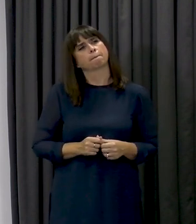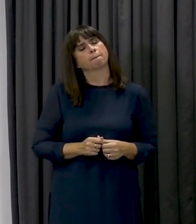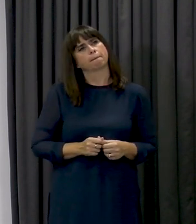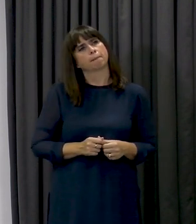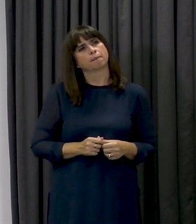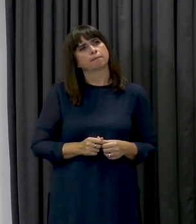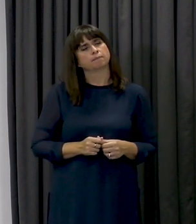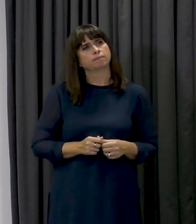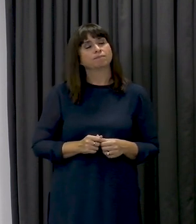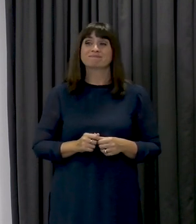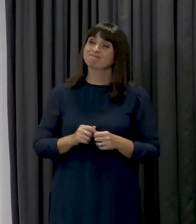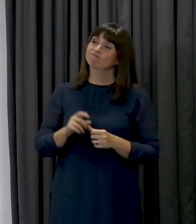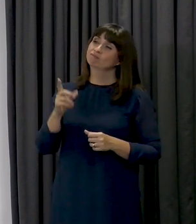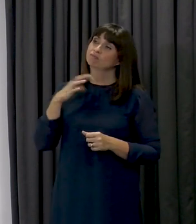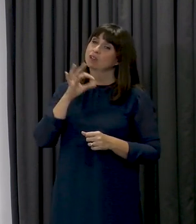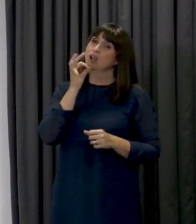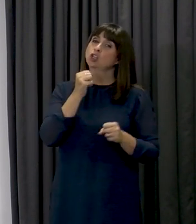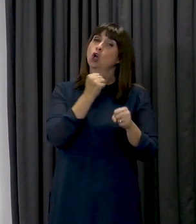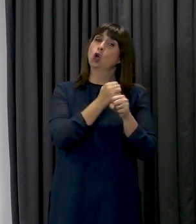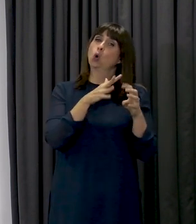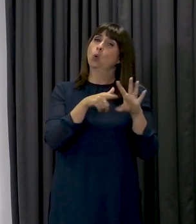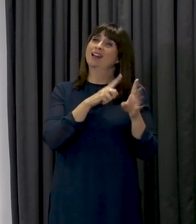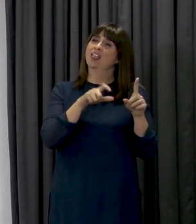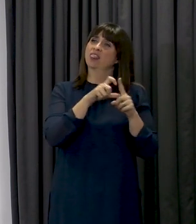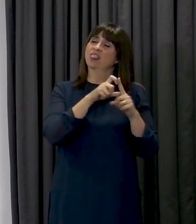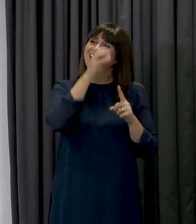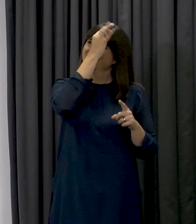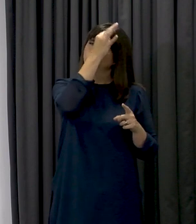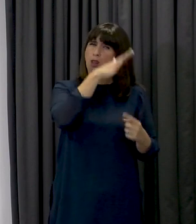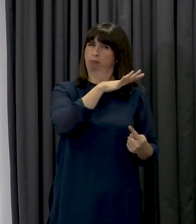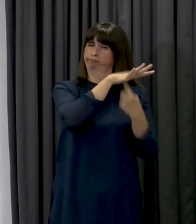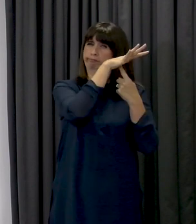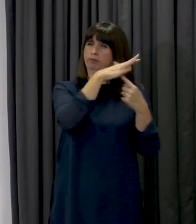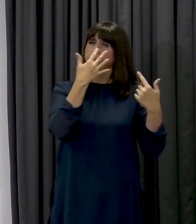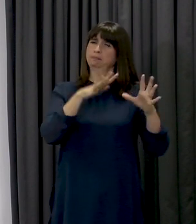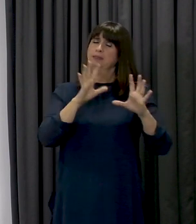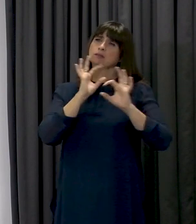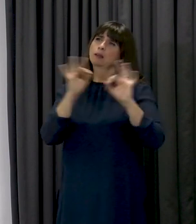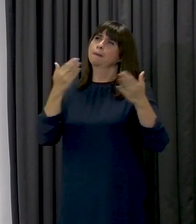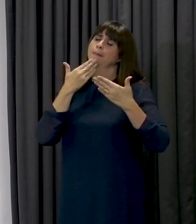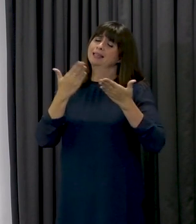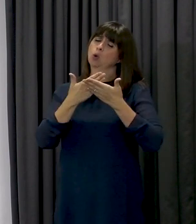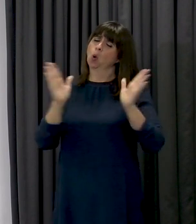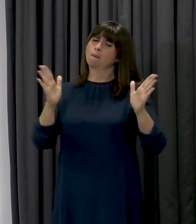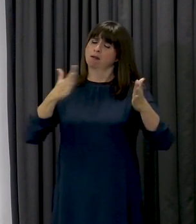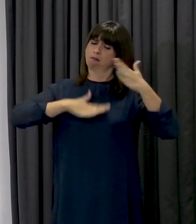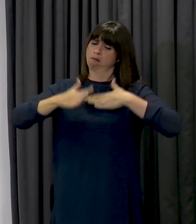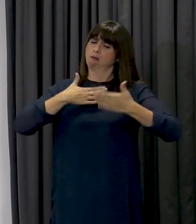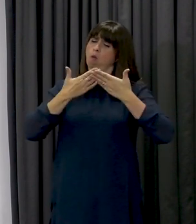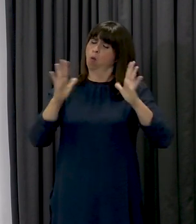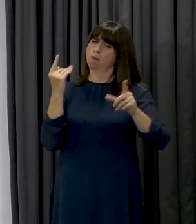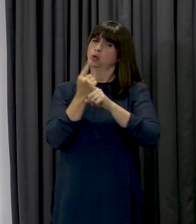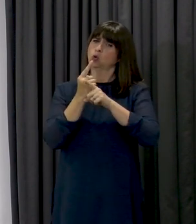Perhaps more widely, the leader of Gwynedd Council has today called for a mature and open debate on the future of